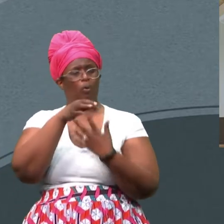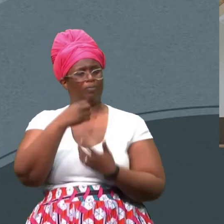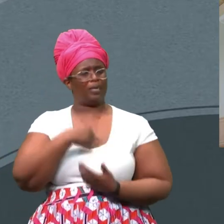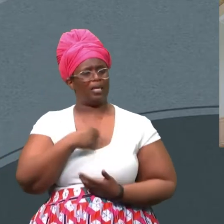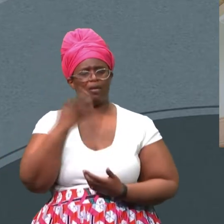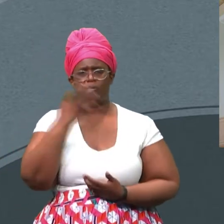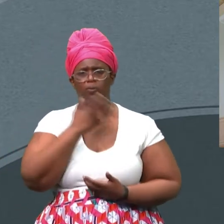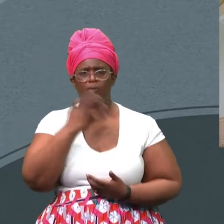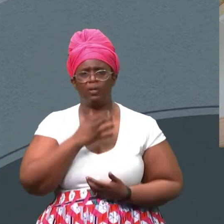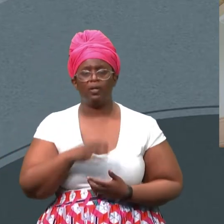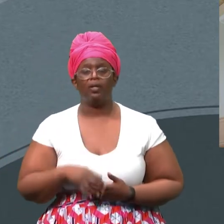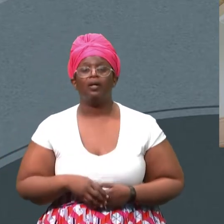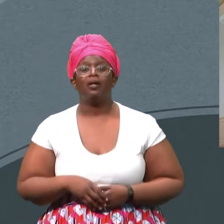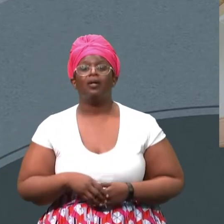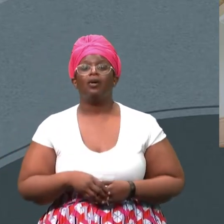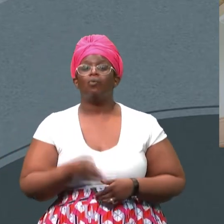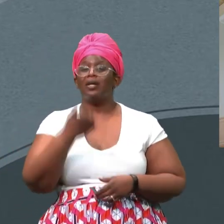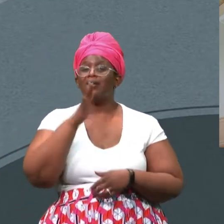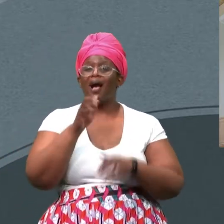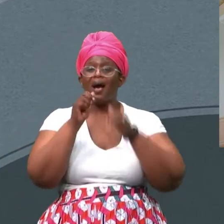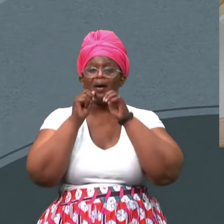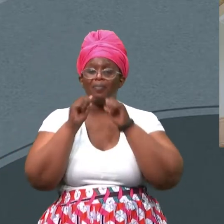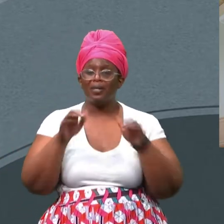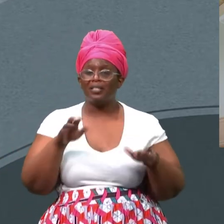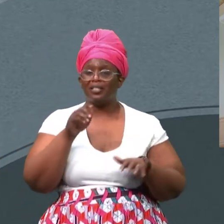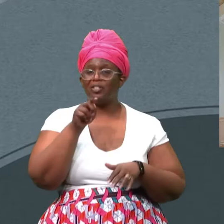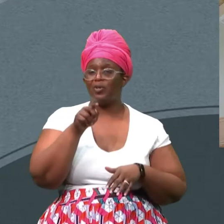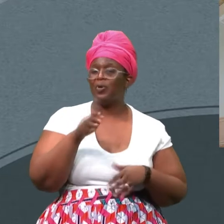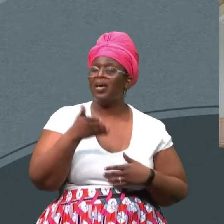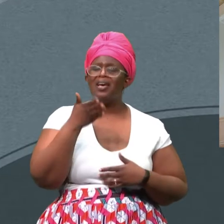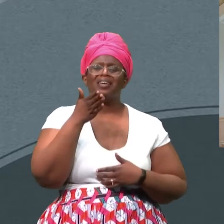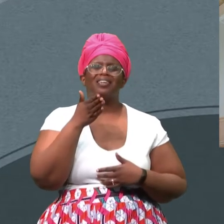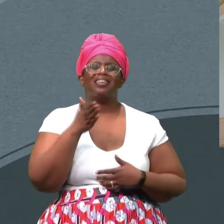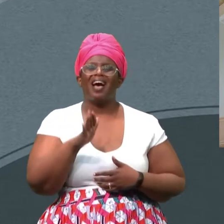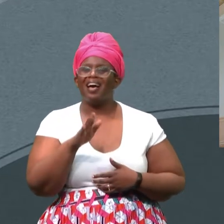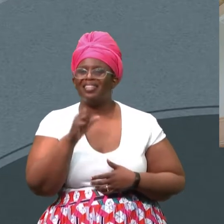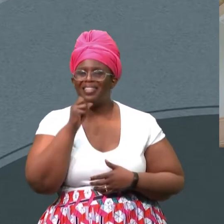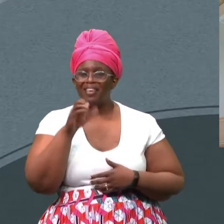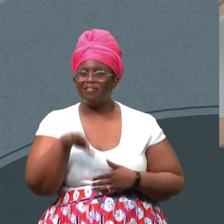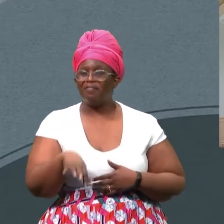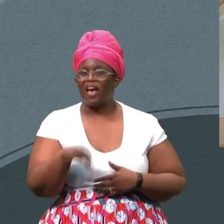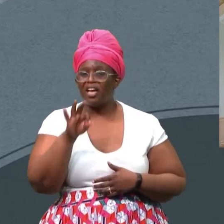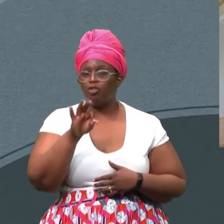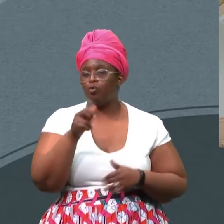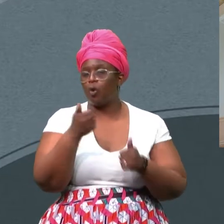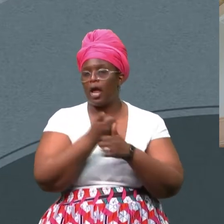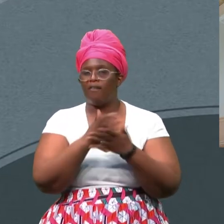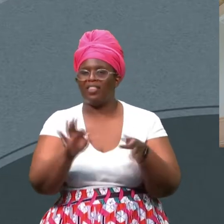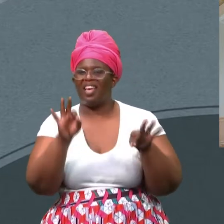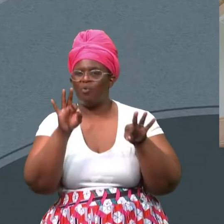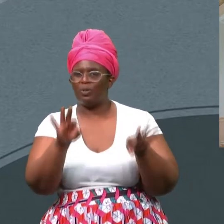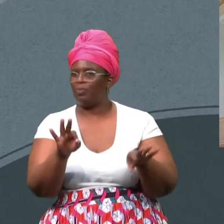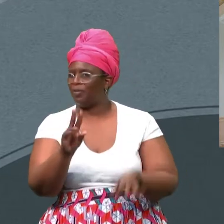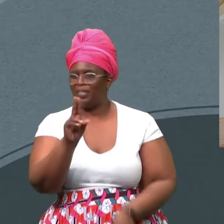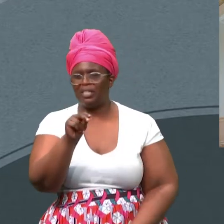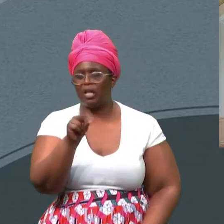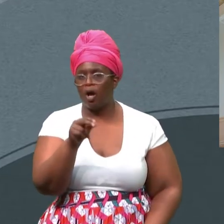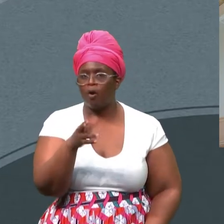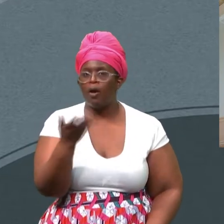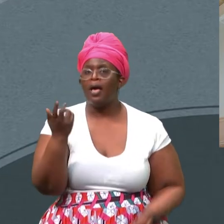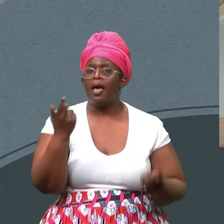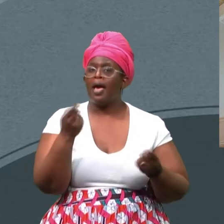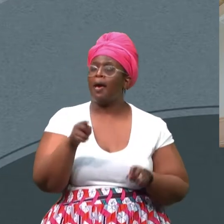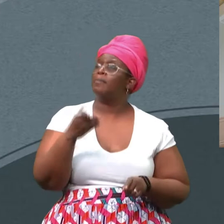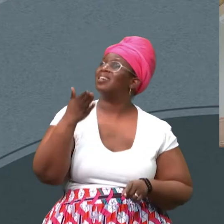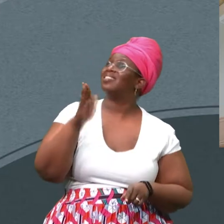mountaintop, he didn't find you a step away. When God finds you and God puts you